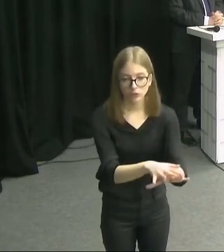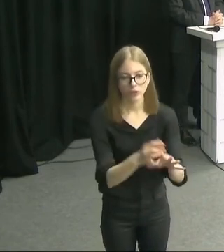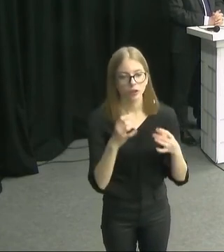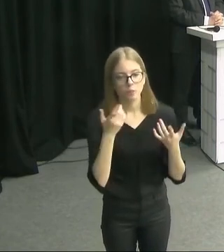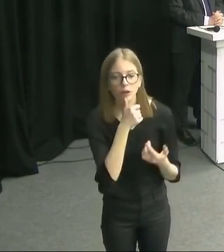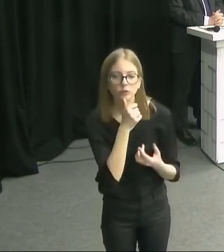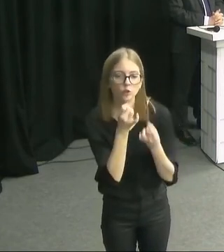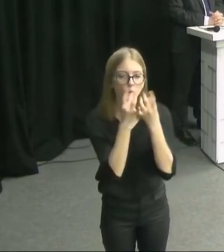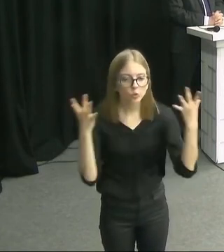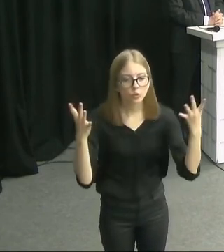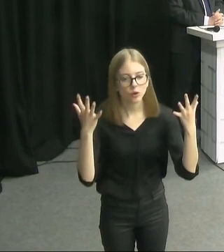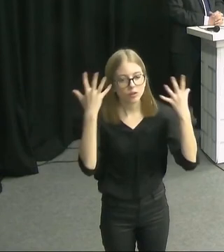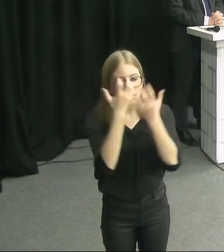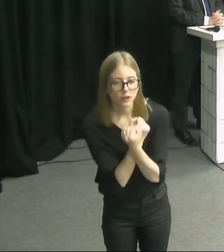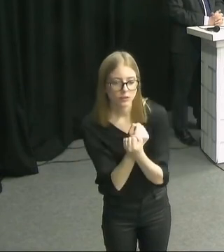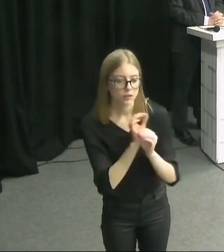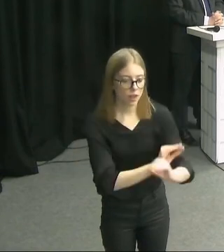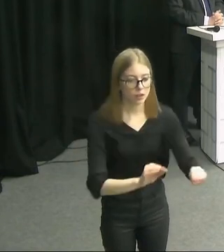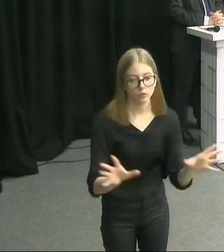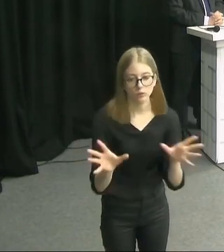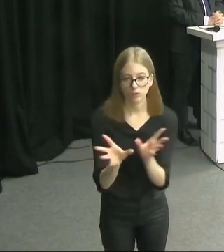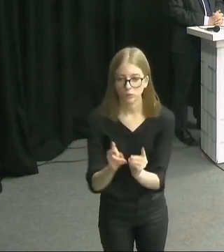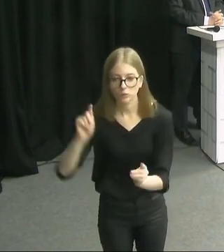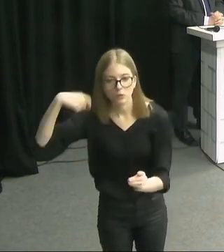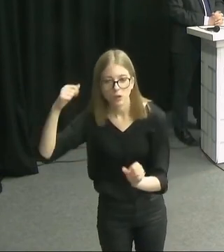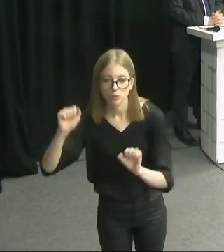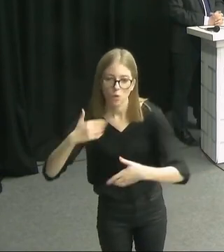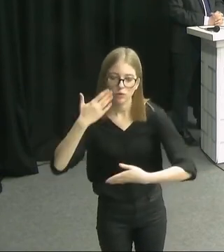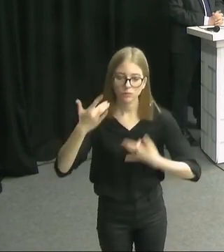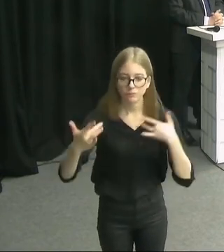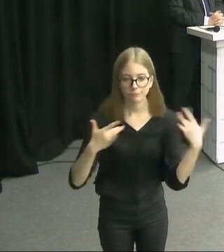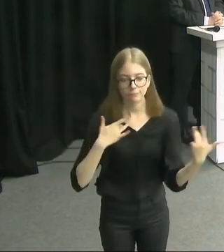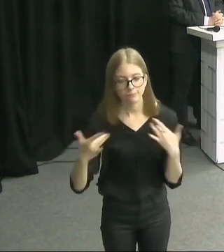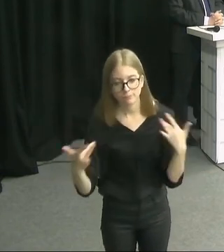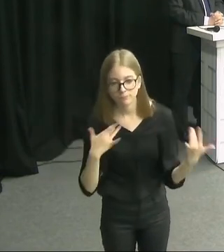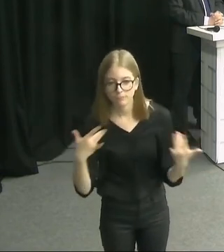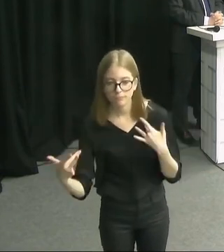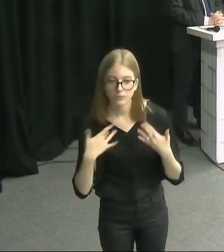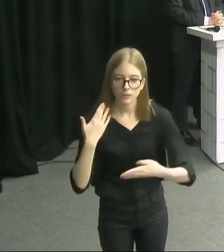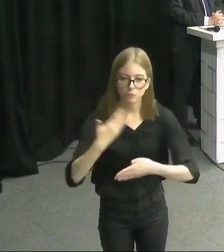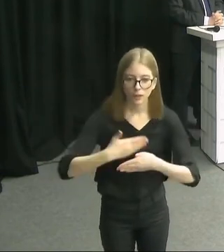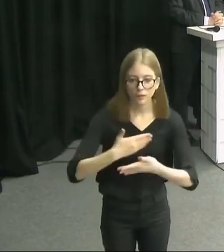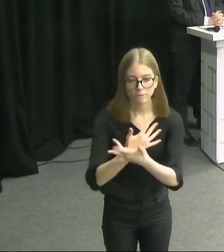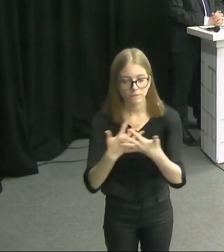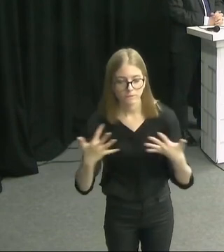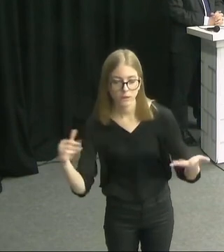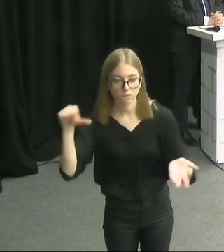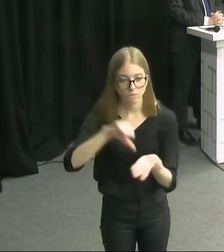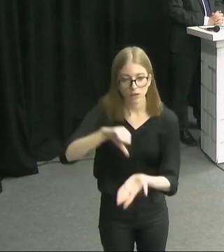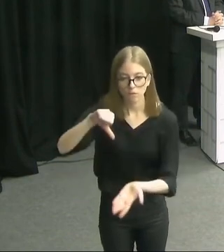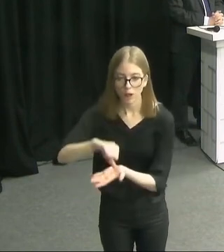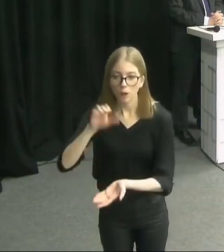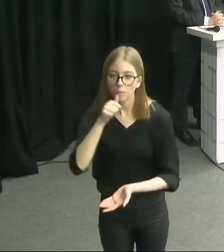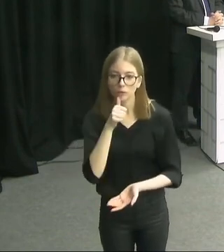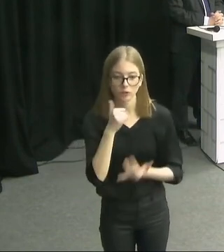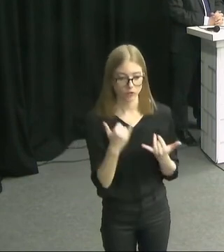joint events, for example, the cultural night, is important when we see the plays that are